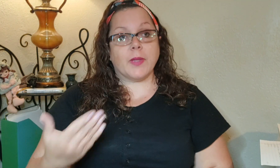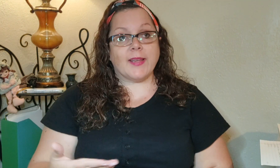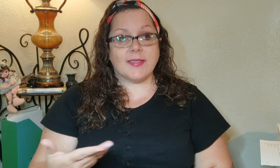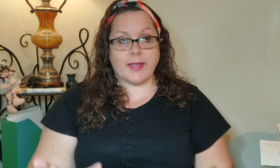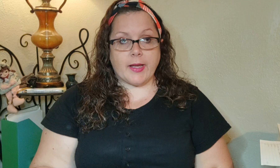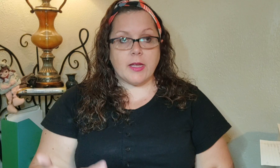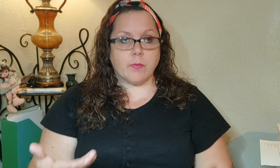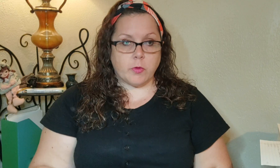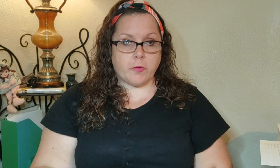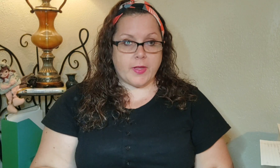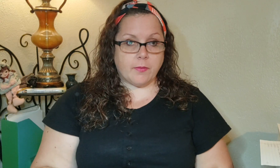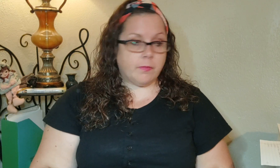film last night, a movie,